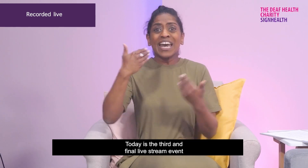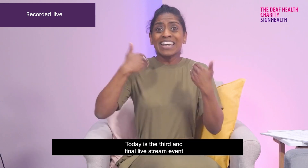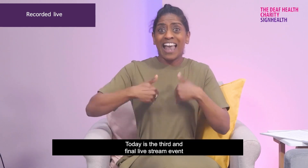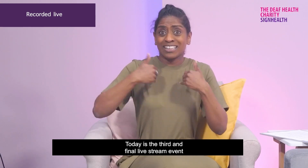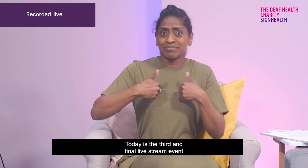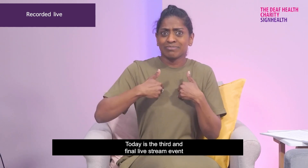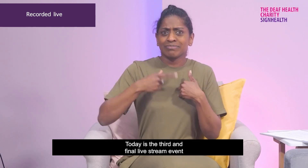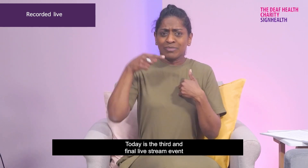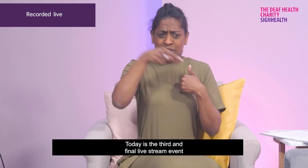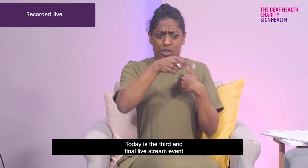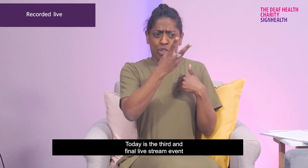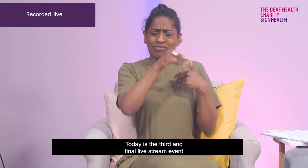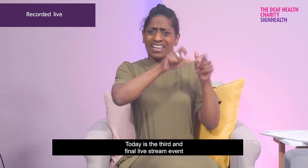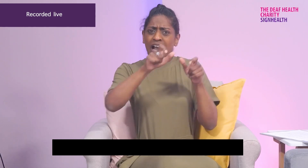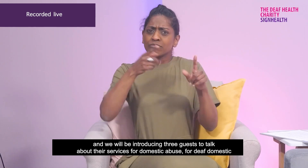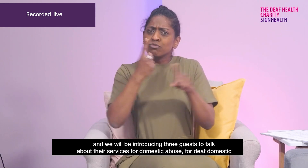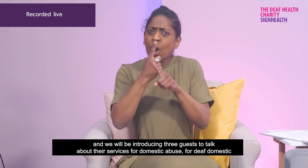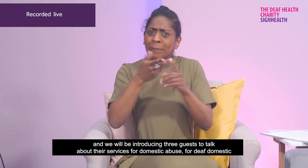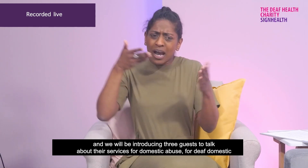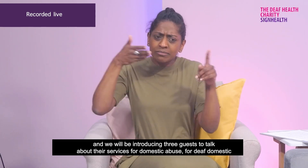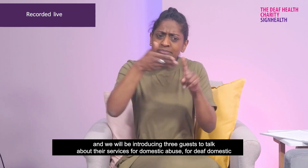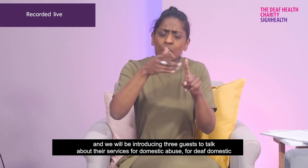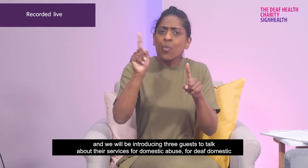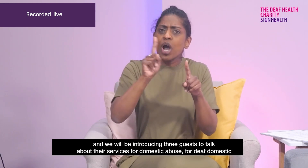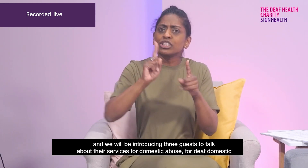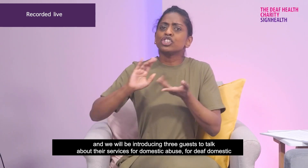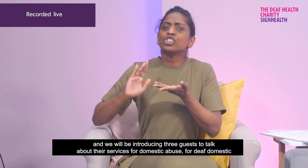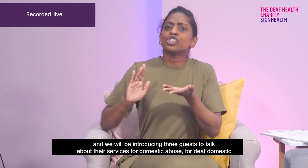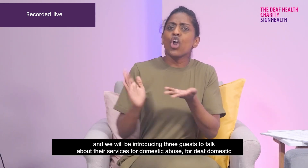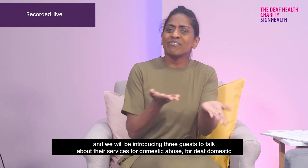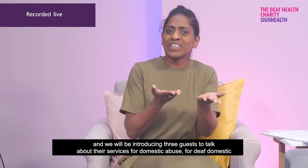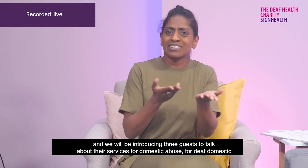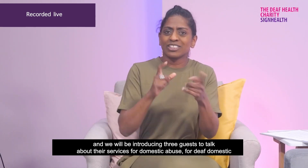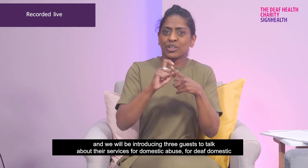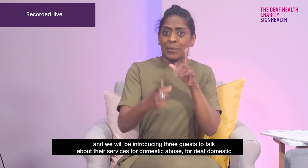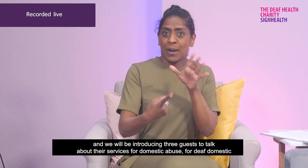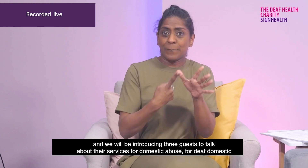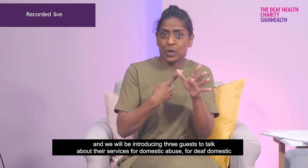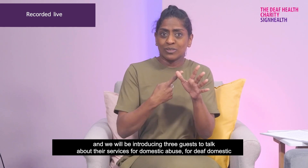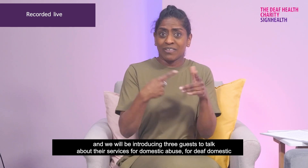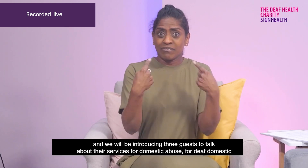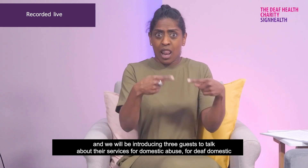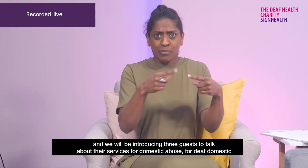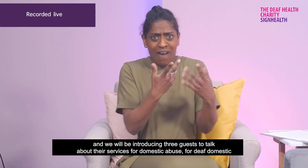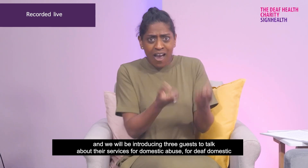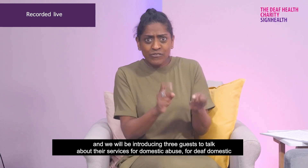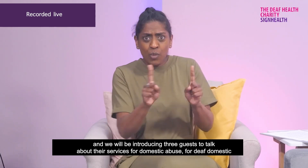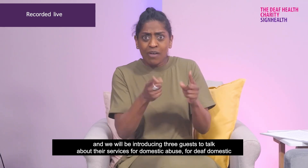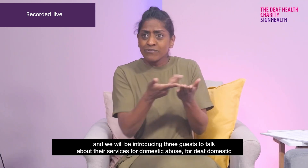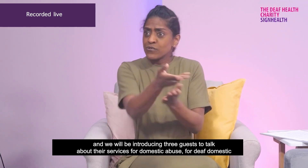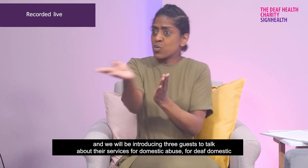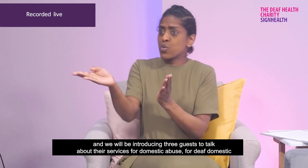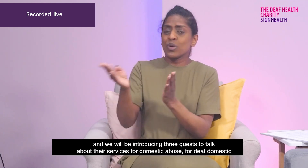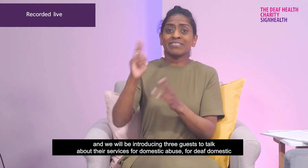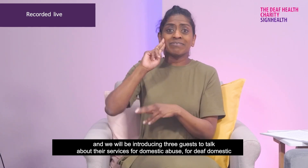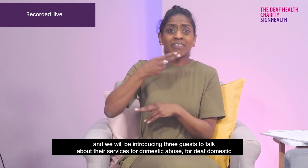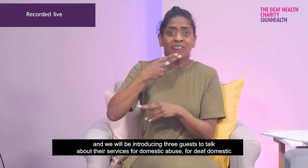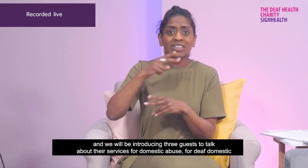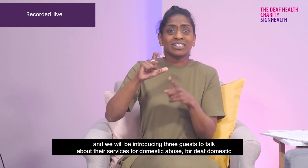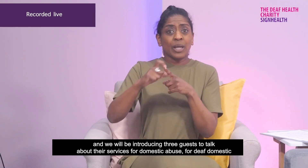And we will be introducing three guests to talk about their services for domestic abuse, for